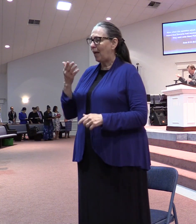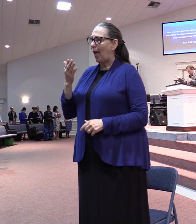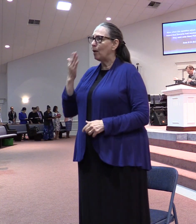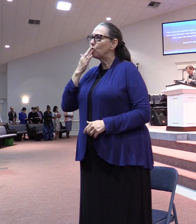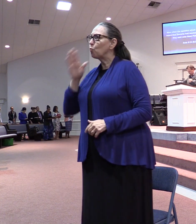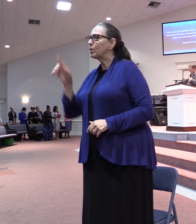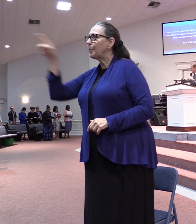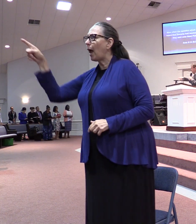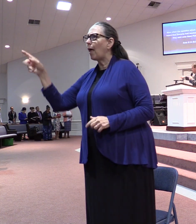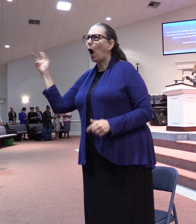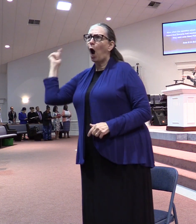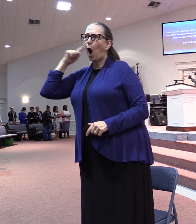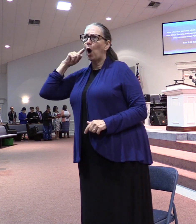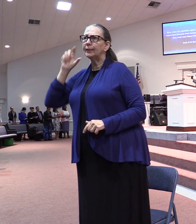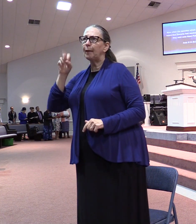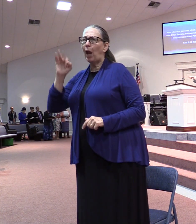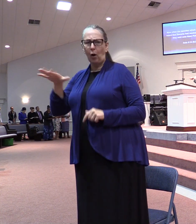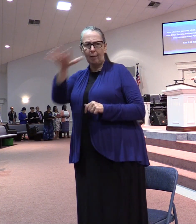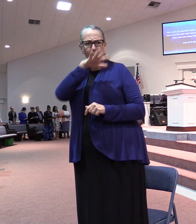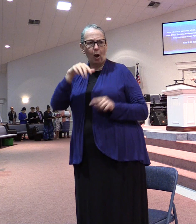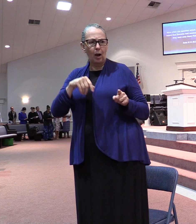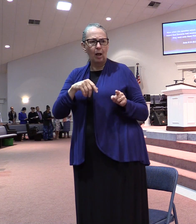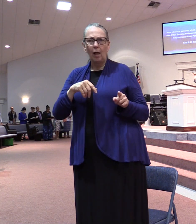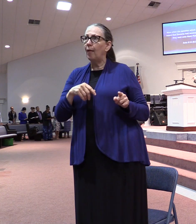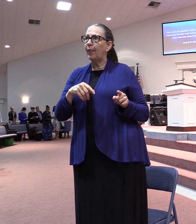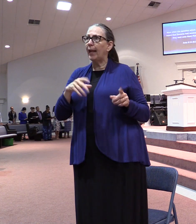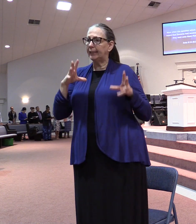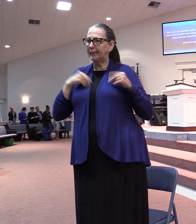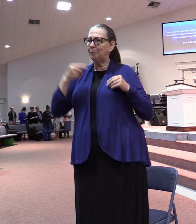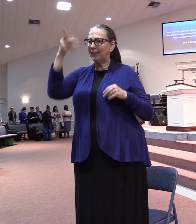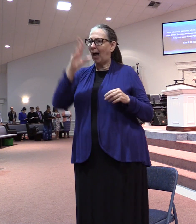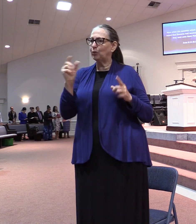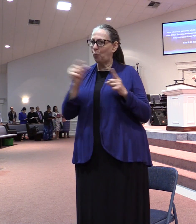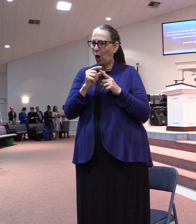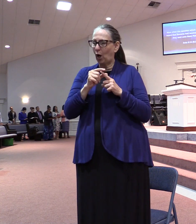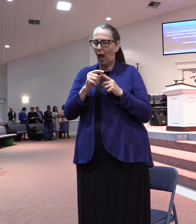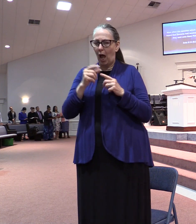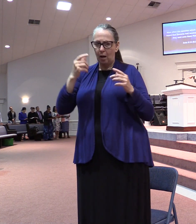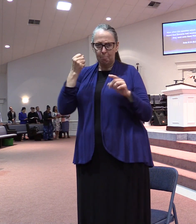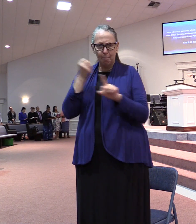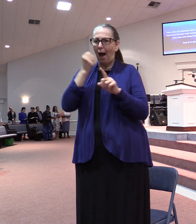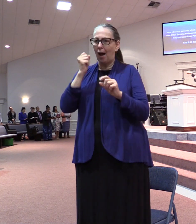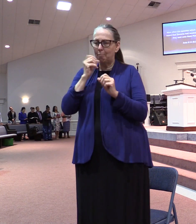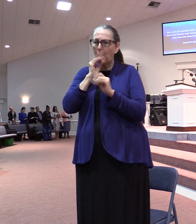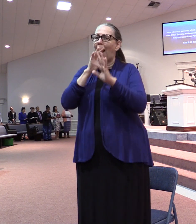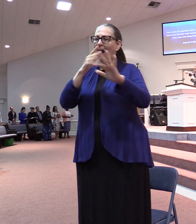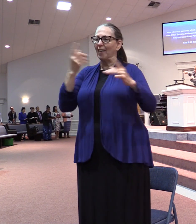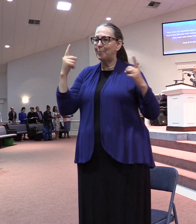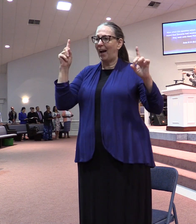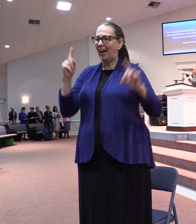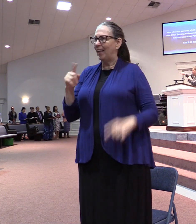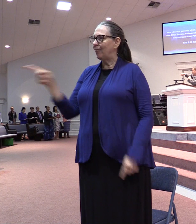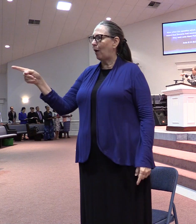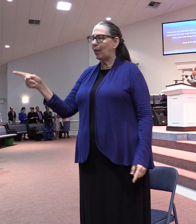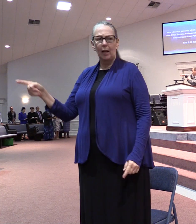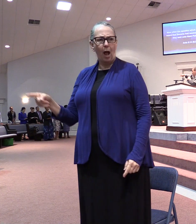that Samaria had received the word of the Lord, when they heard that, they knew, well, wait a minute, that's where they've